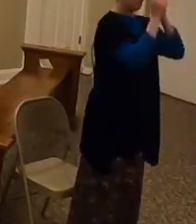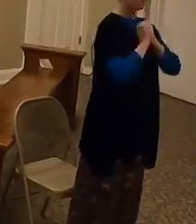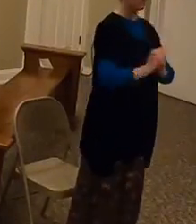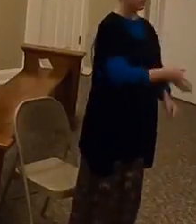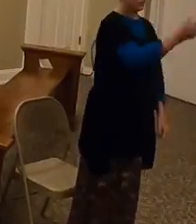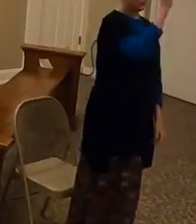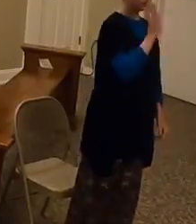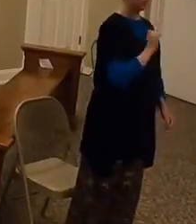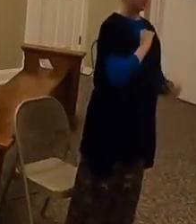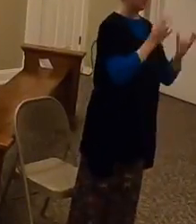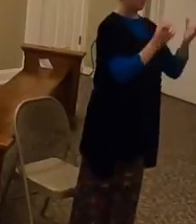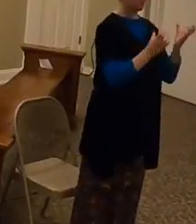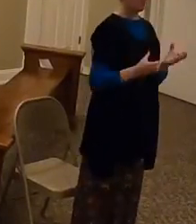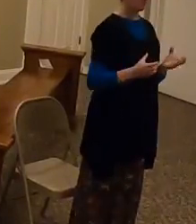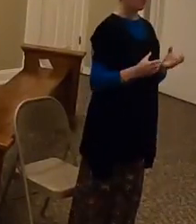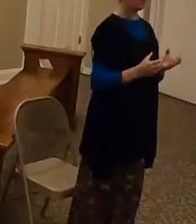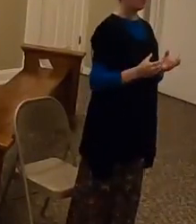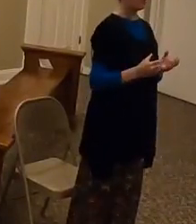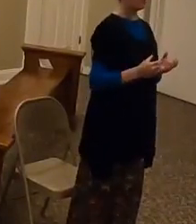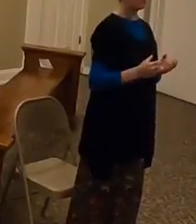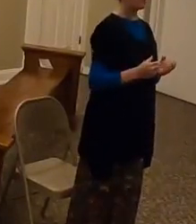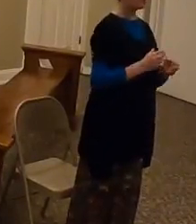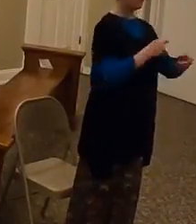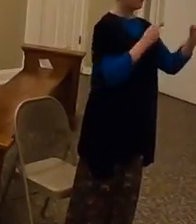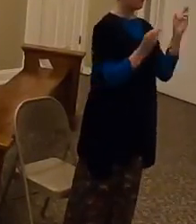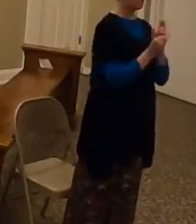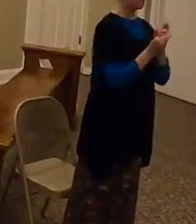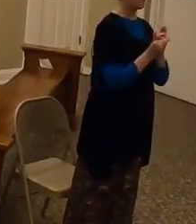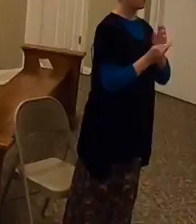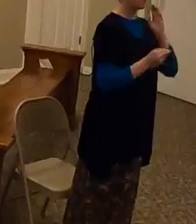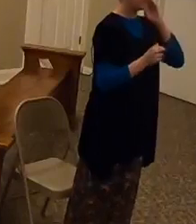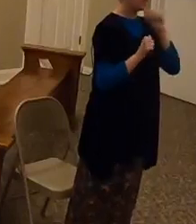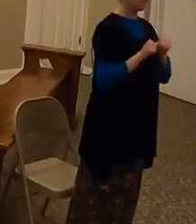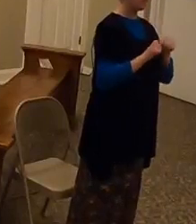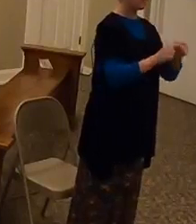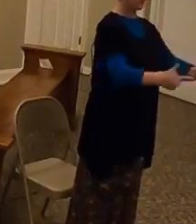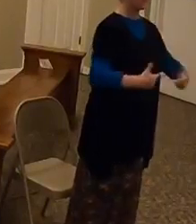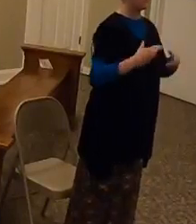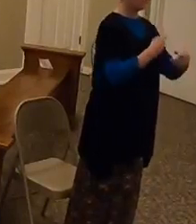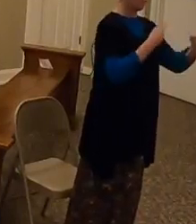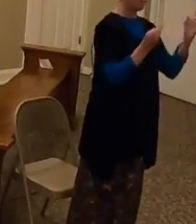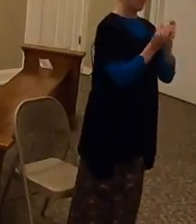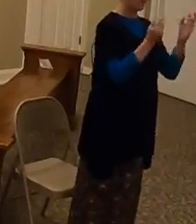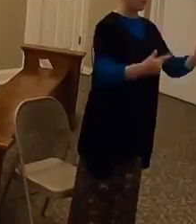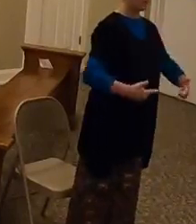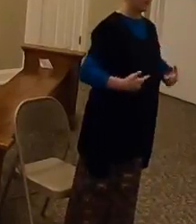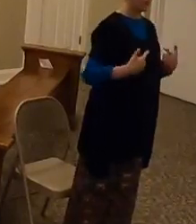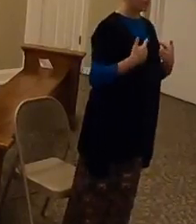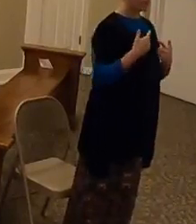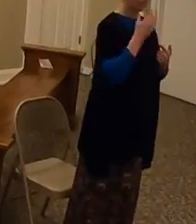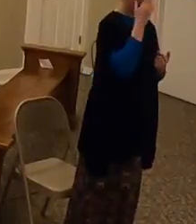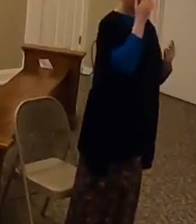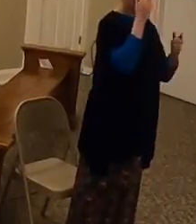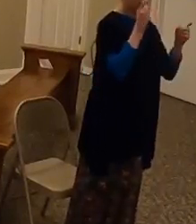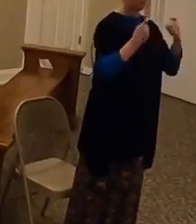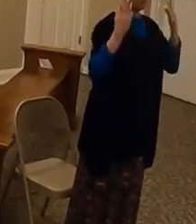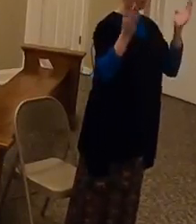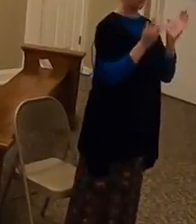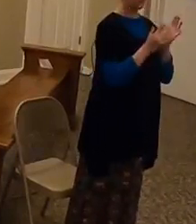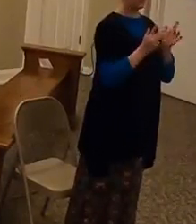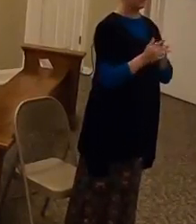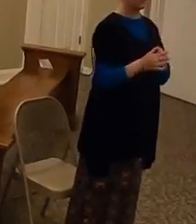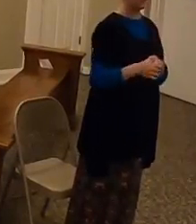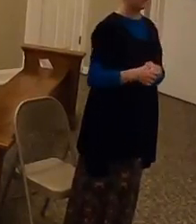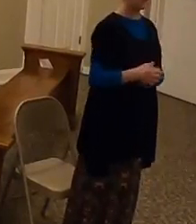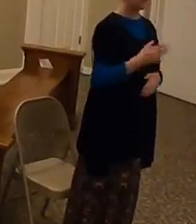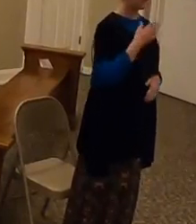you, oh God. I want to be, Lord, repentant. I want to continue to live a repentant life, God. Hallelujah,